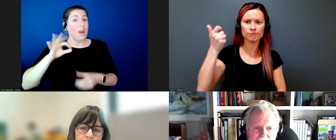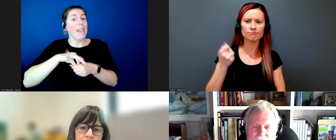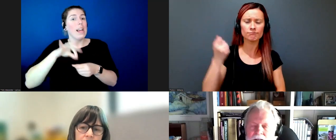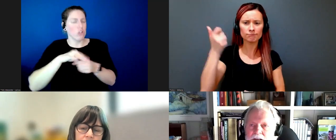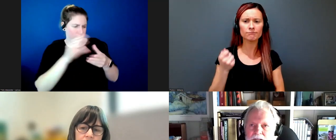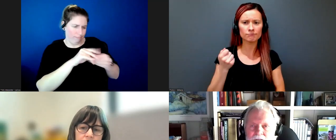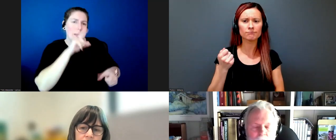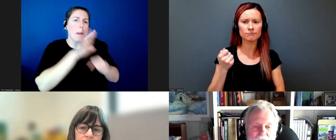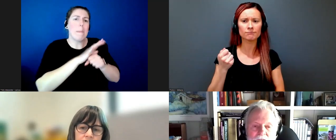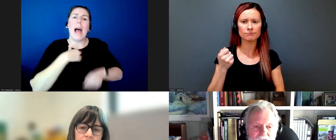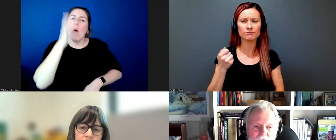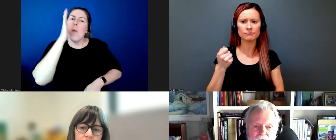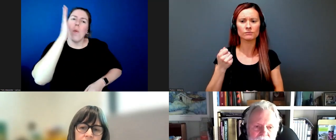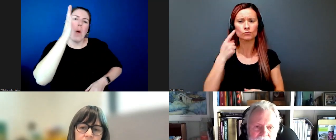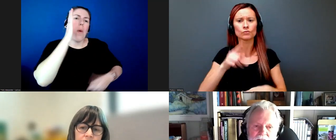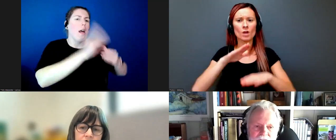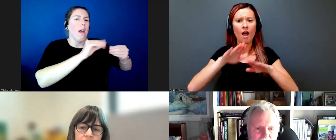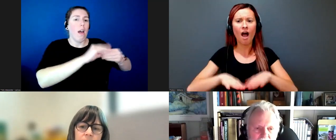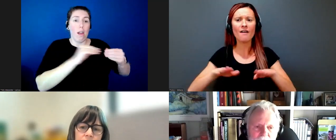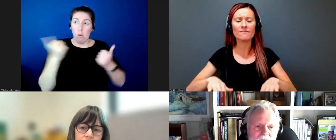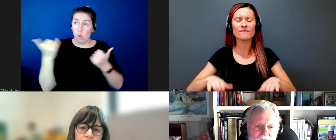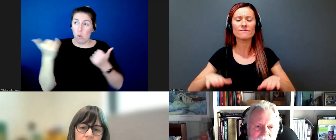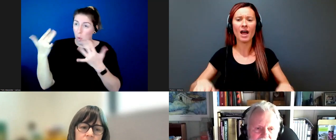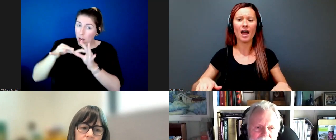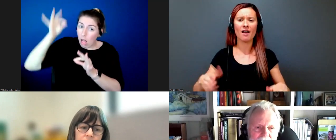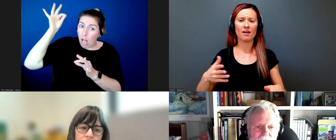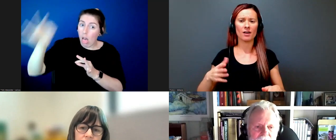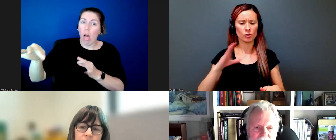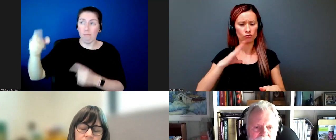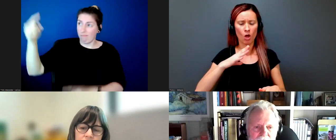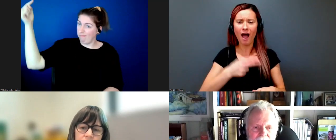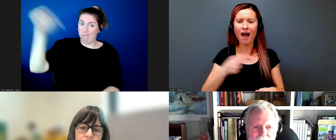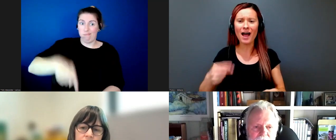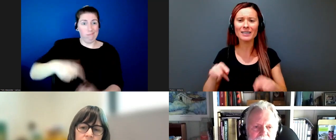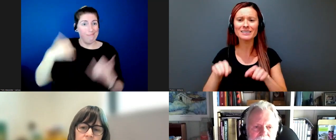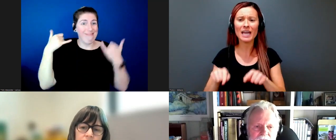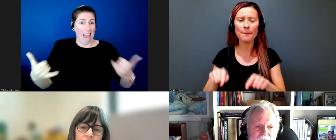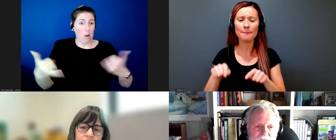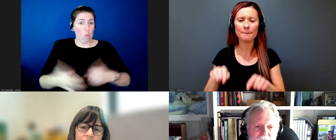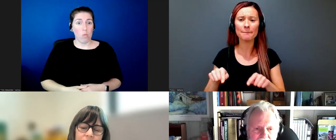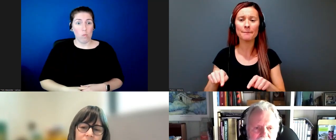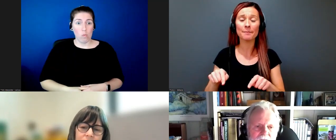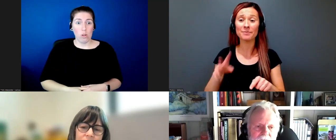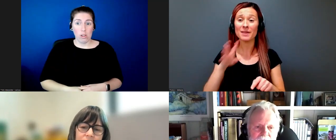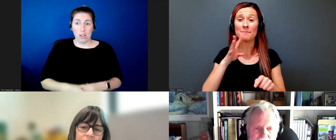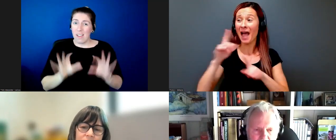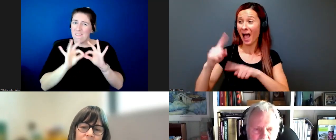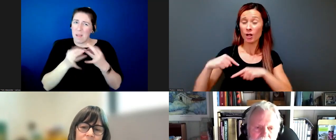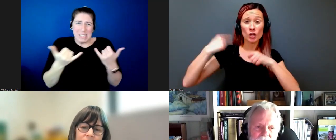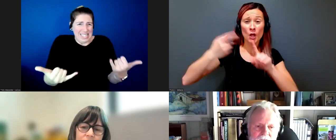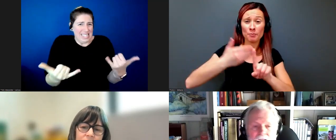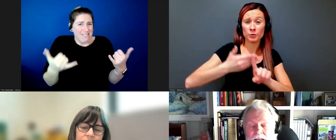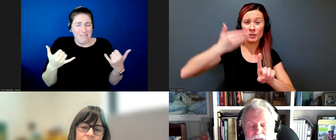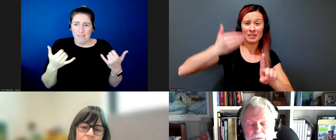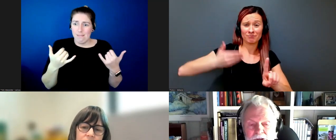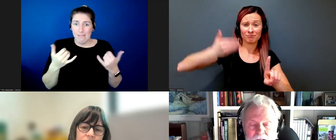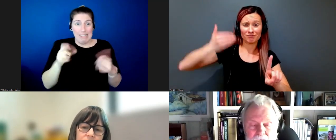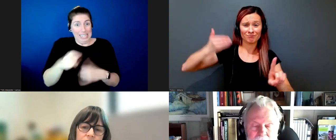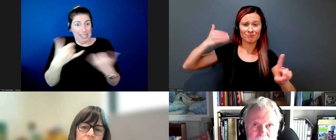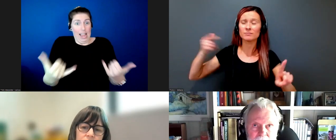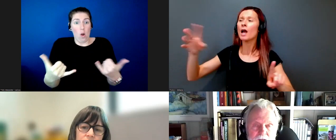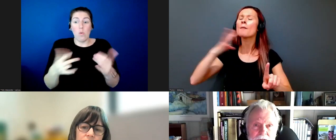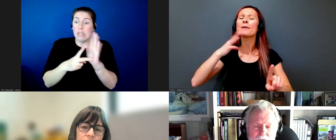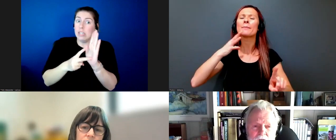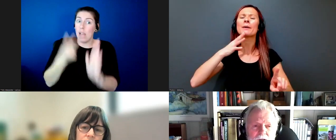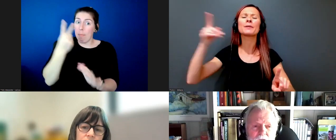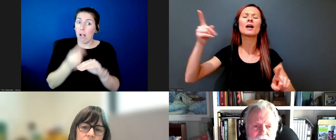to. The waiting is over. That's a quick one. Get that out there. Families need it now. Let's double it. And in the next budget in the